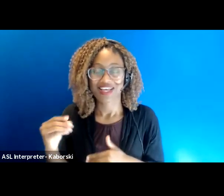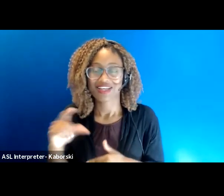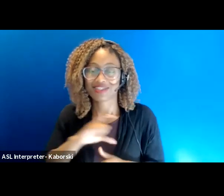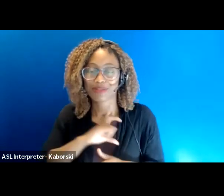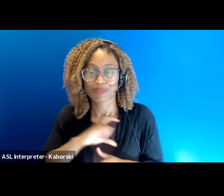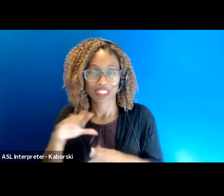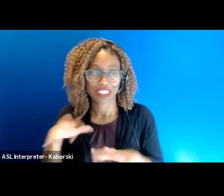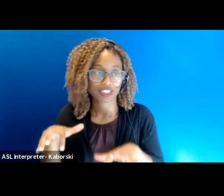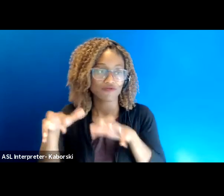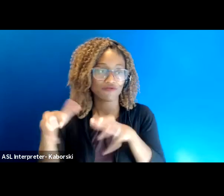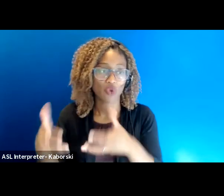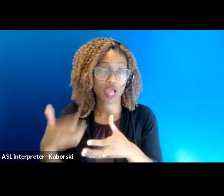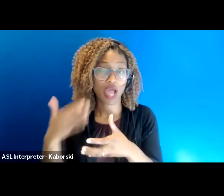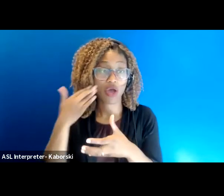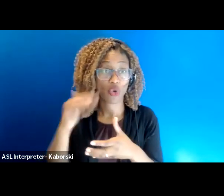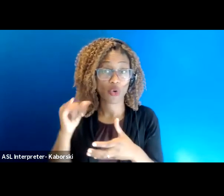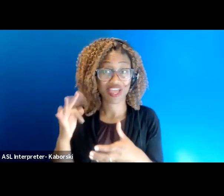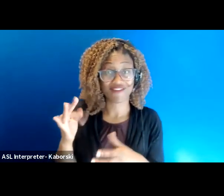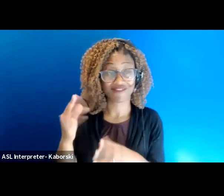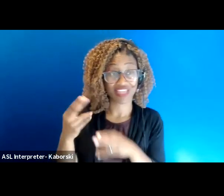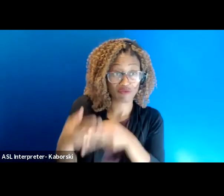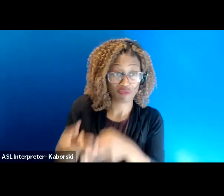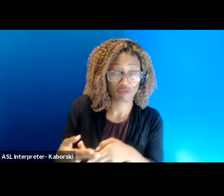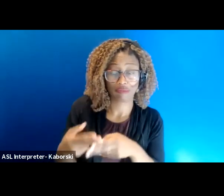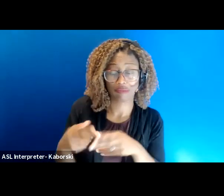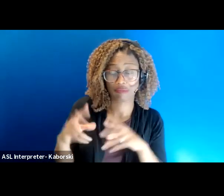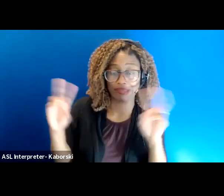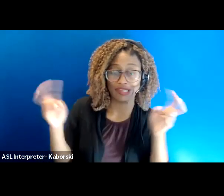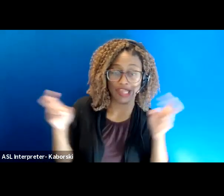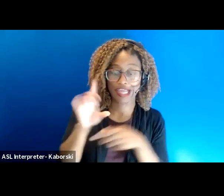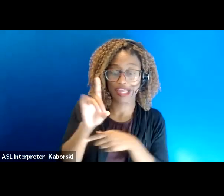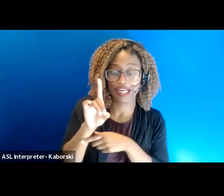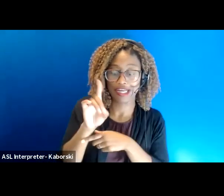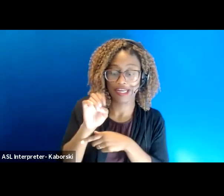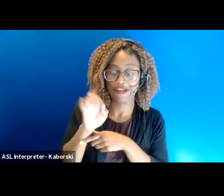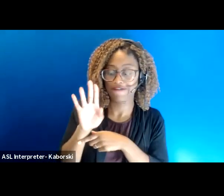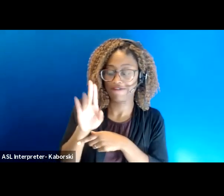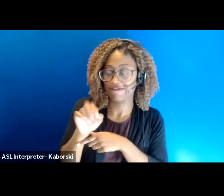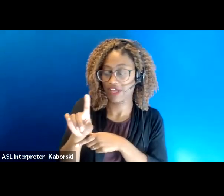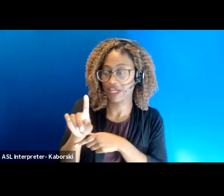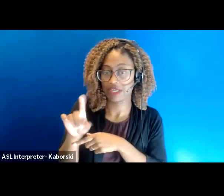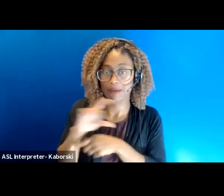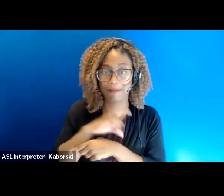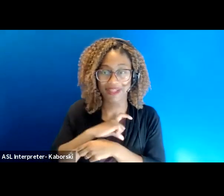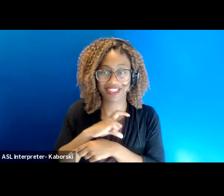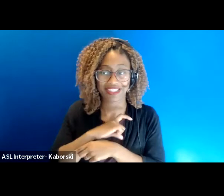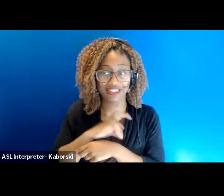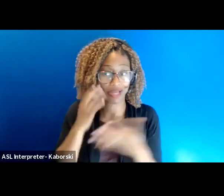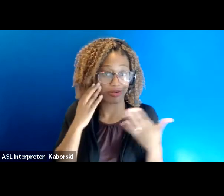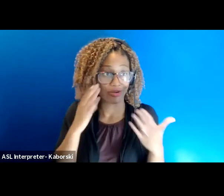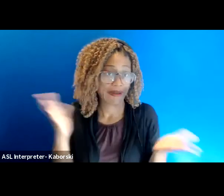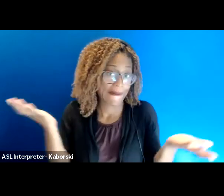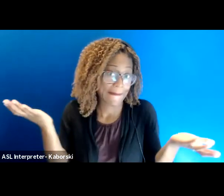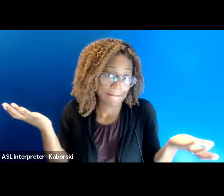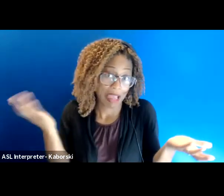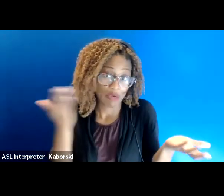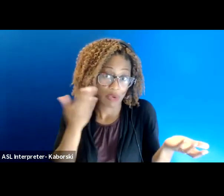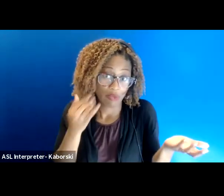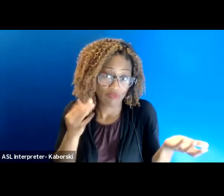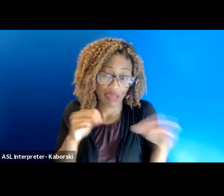because of that phrase, defunding the police, where all the fundings are not going to